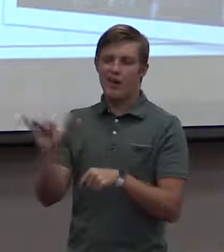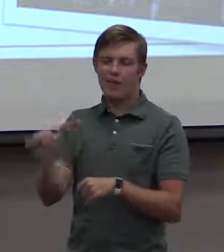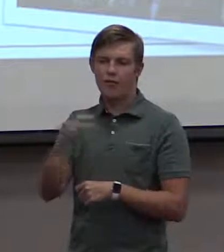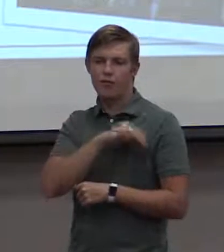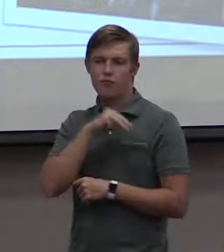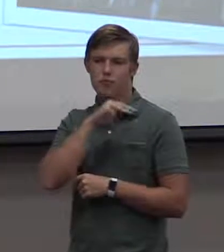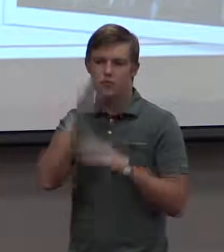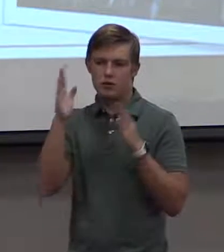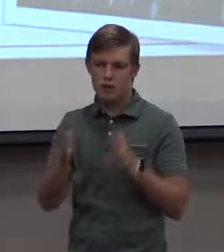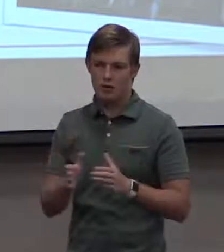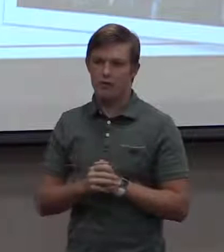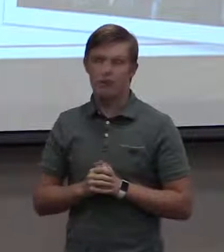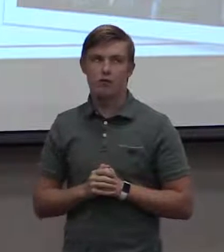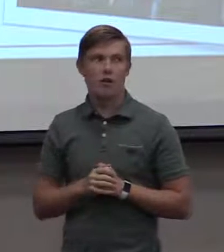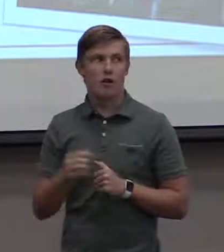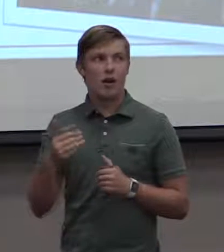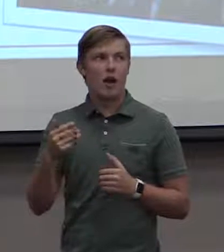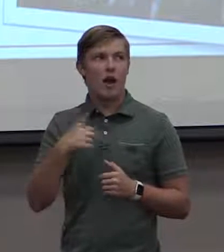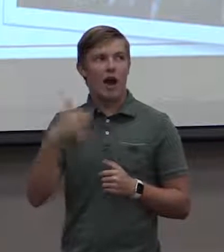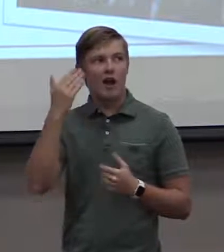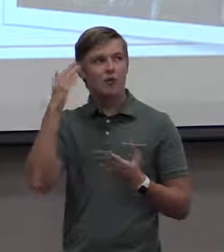about Alaska. I don't know what